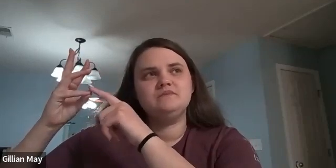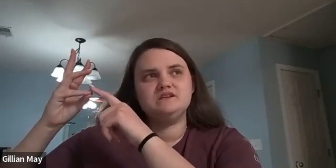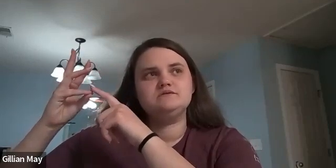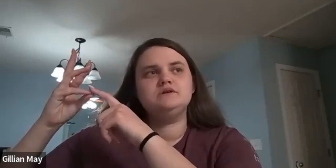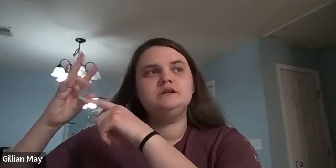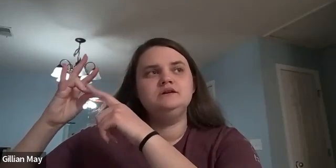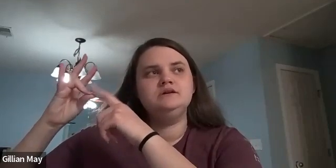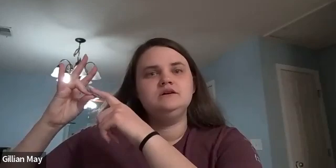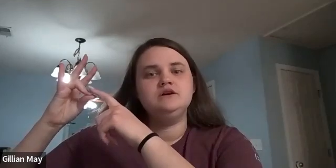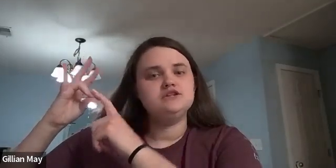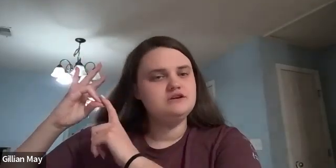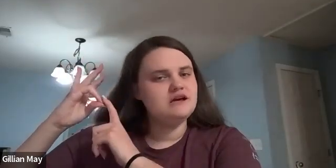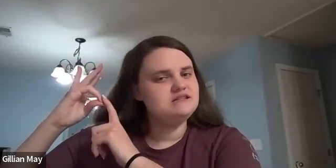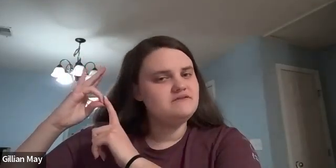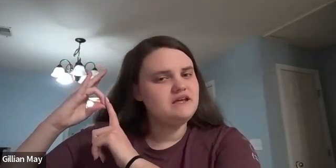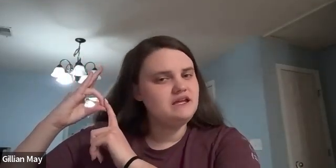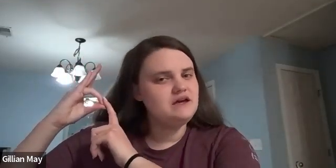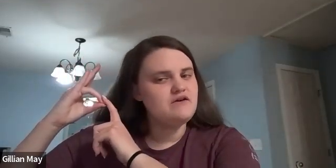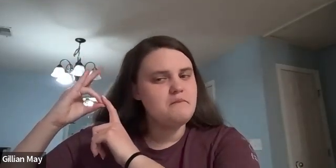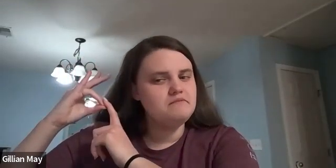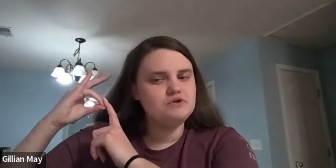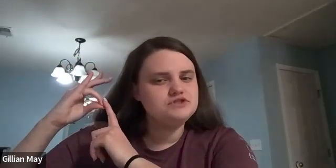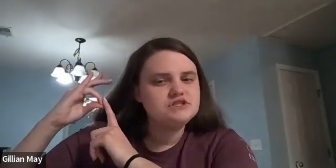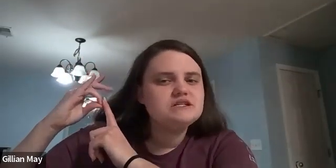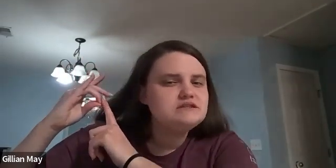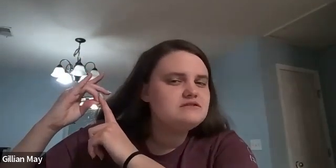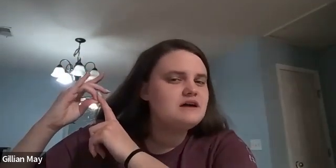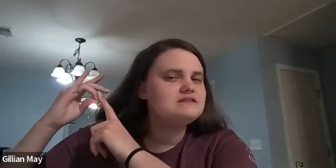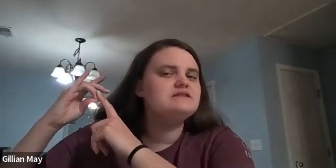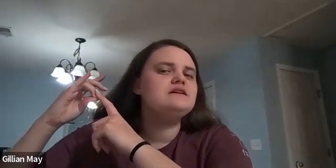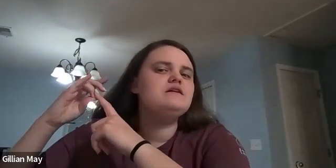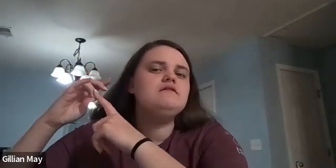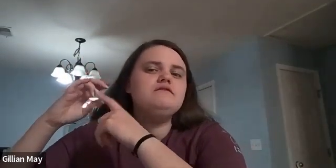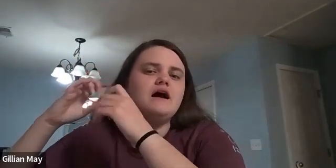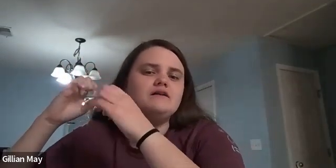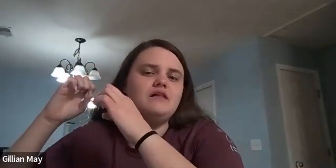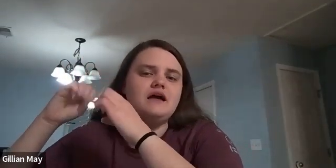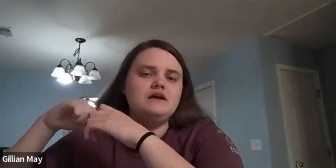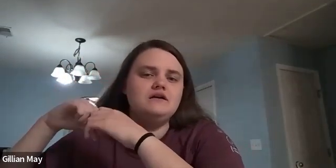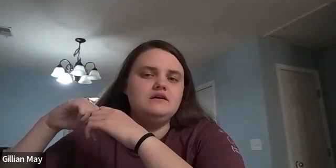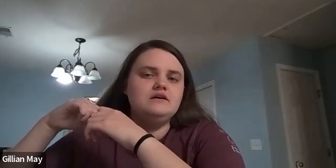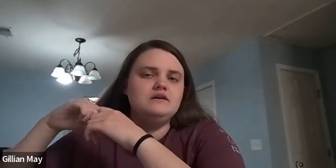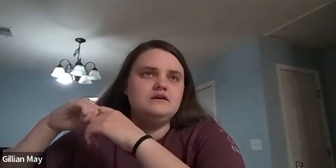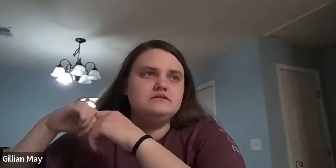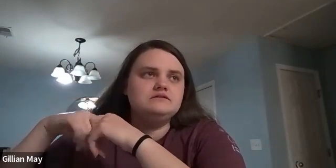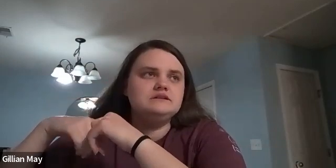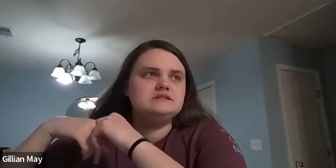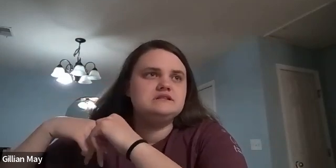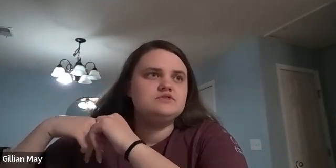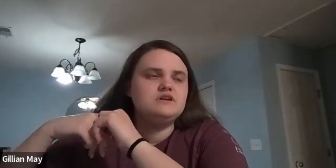This one. Do you guys think of any other emotions you guys can think of that are like, let's see, I'm trying to